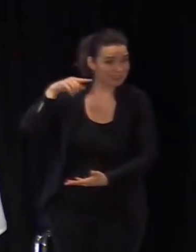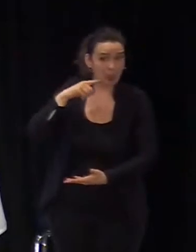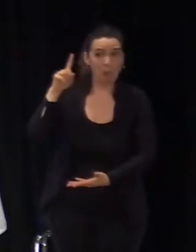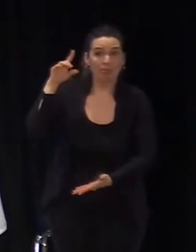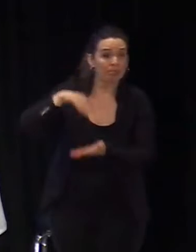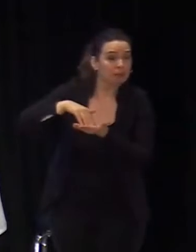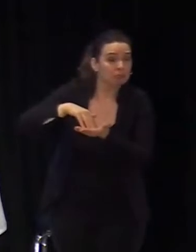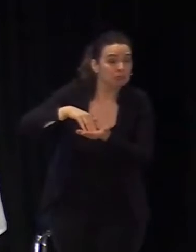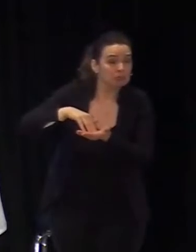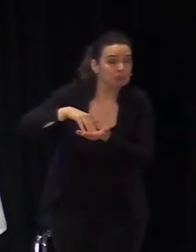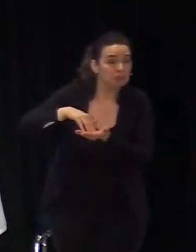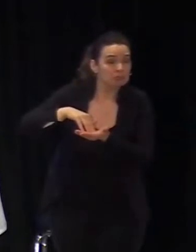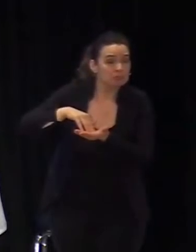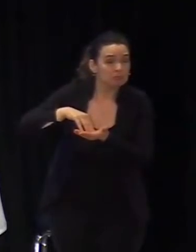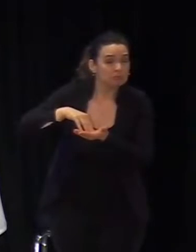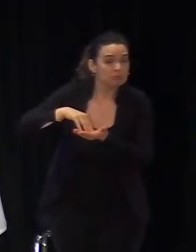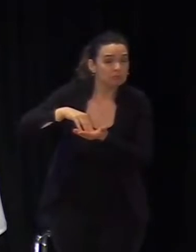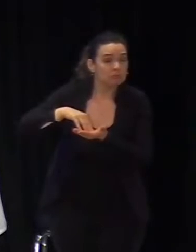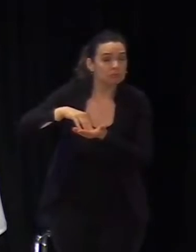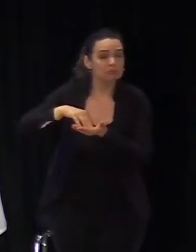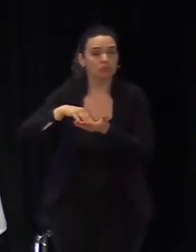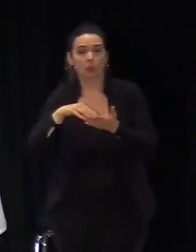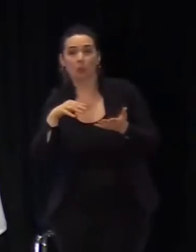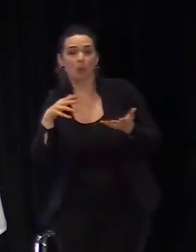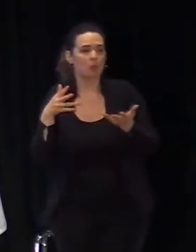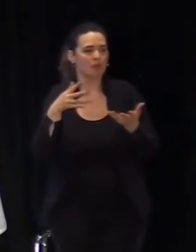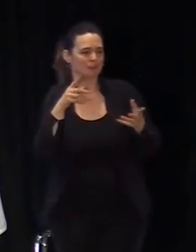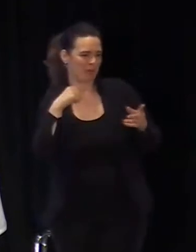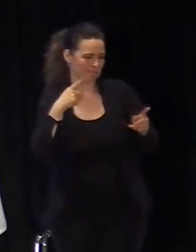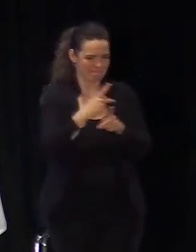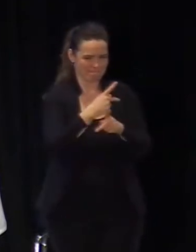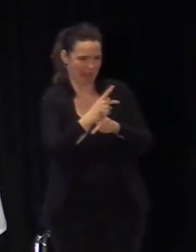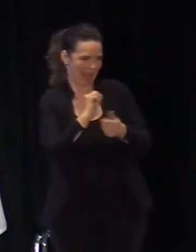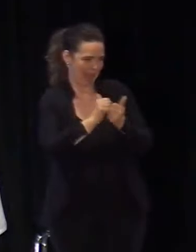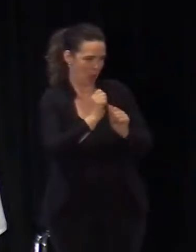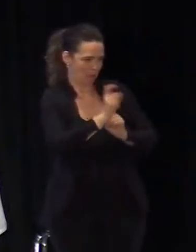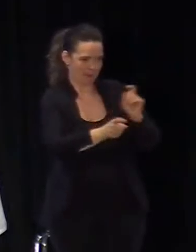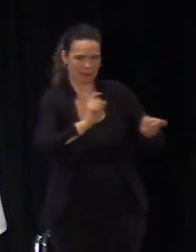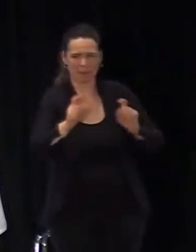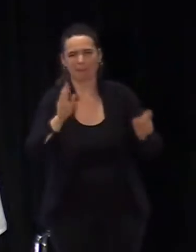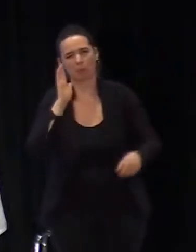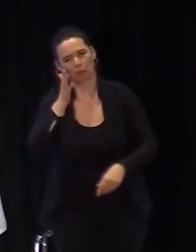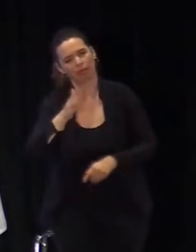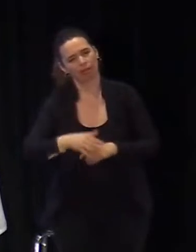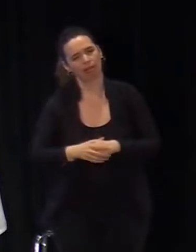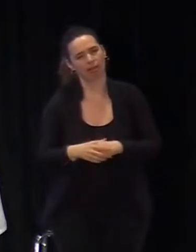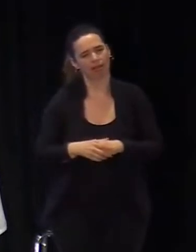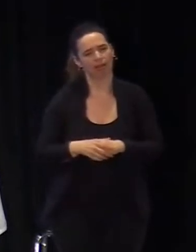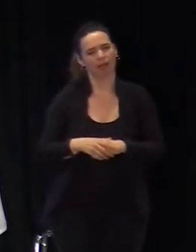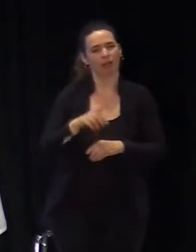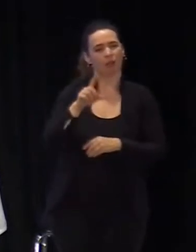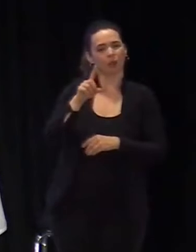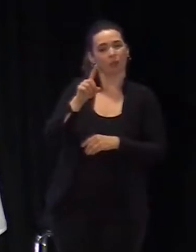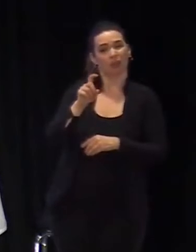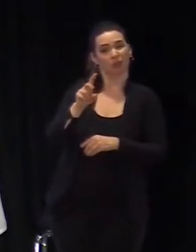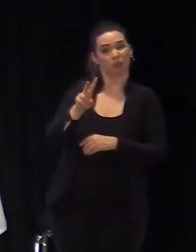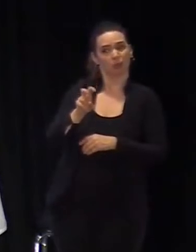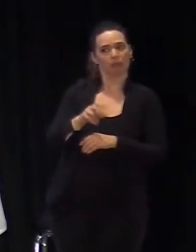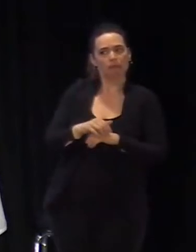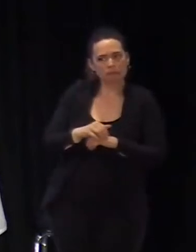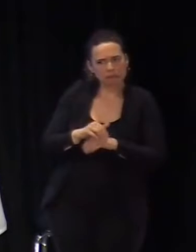immunocompromised, we'll probably do a couple different strategies. If we get a couple hundred, we'll probably have one strategy and we just got to finalize it. Is